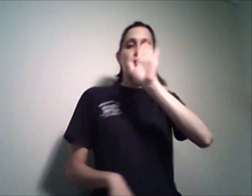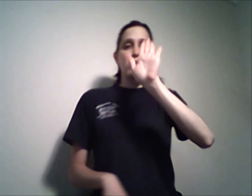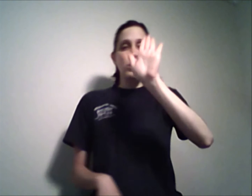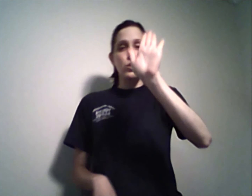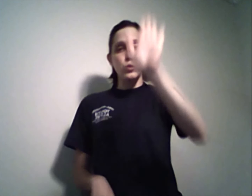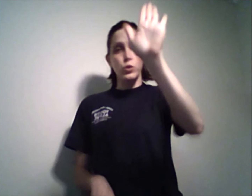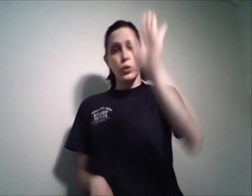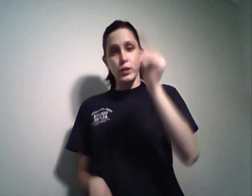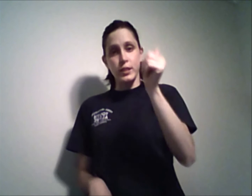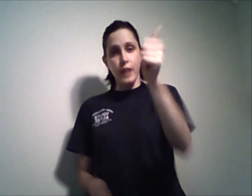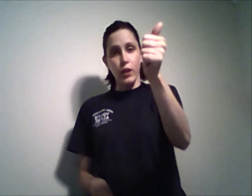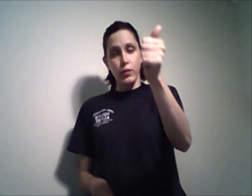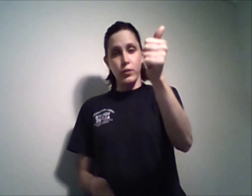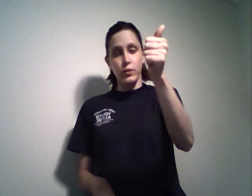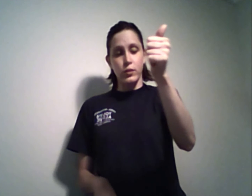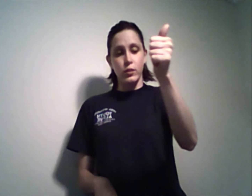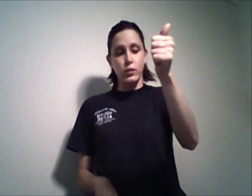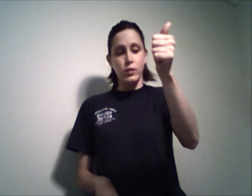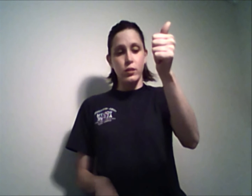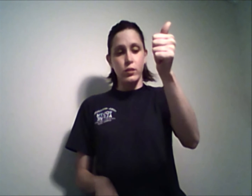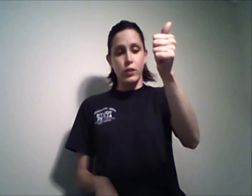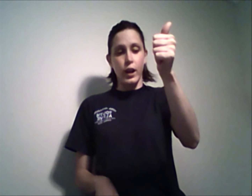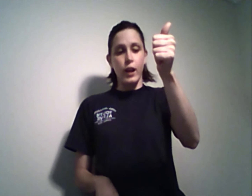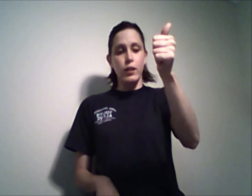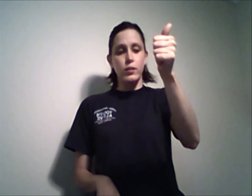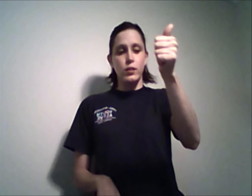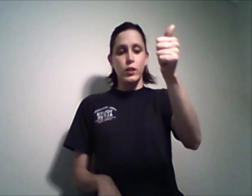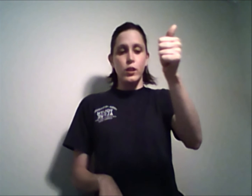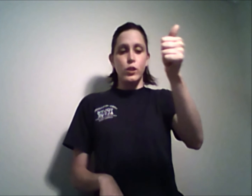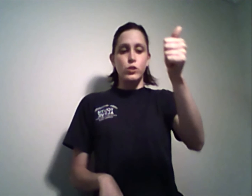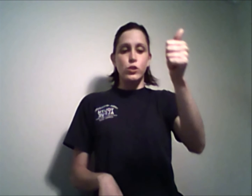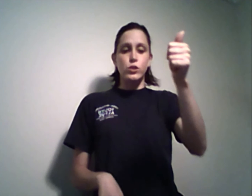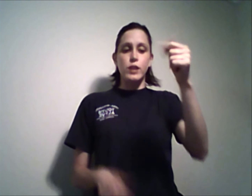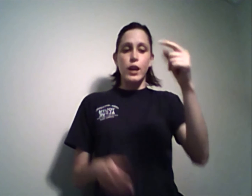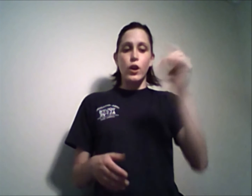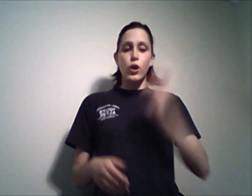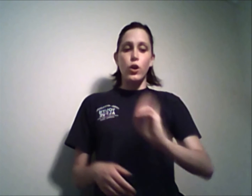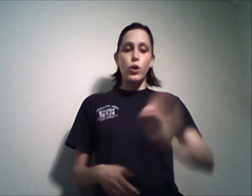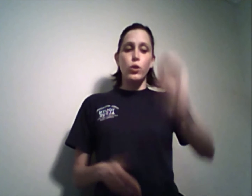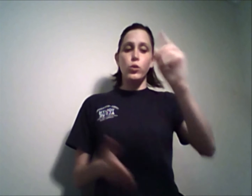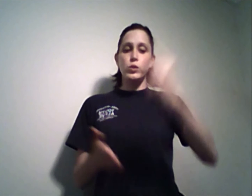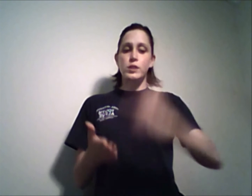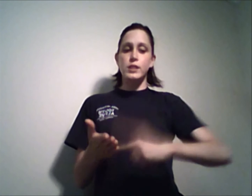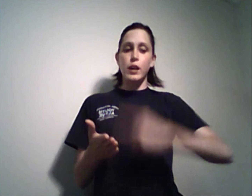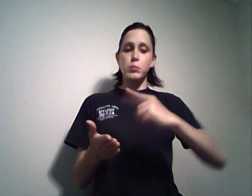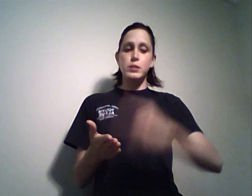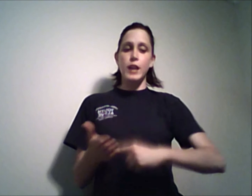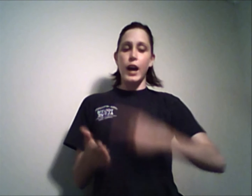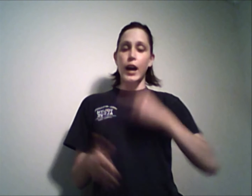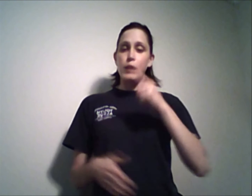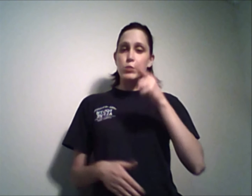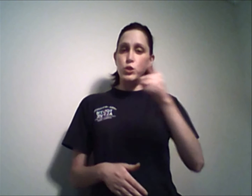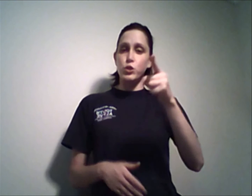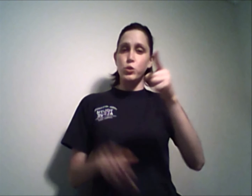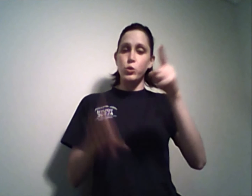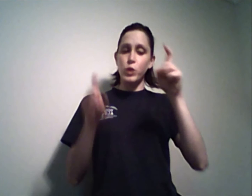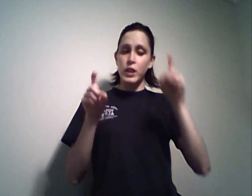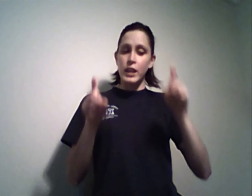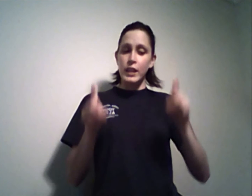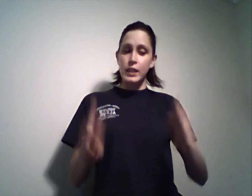going to do yourself. Okay? So you're saying, oh, sometimes you